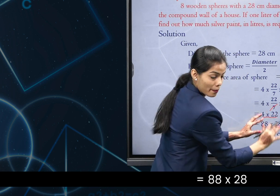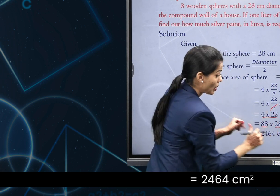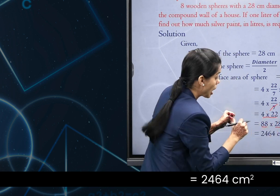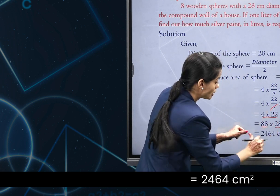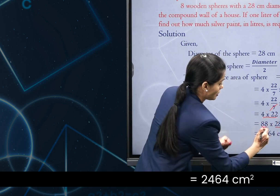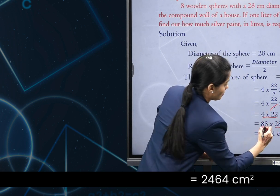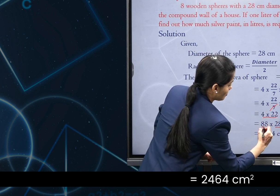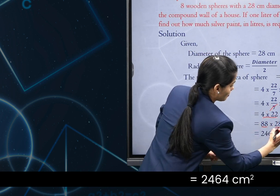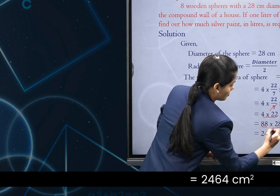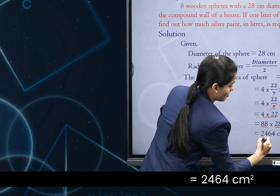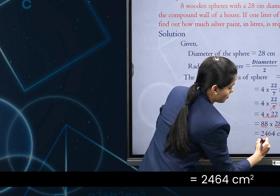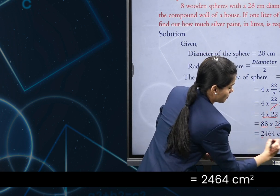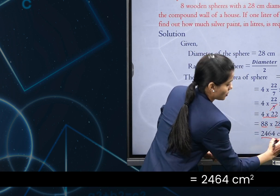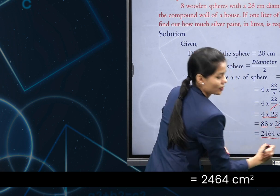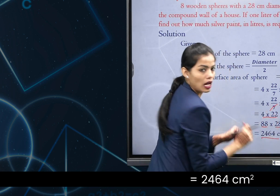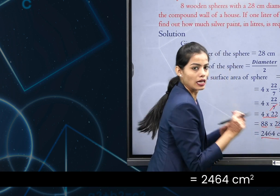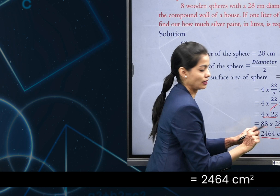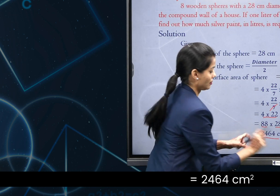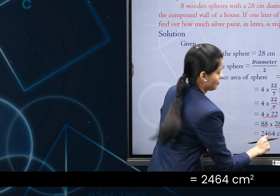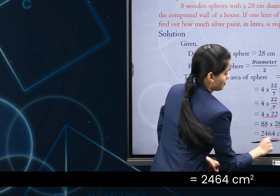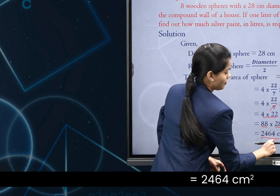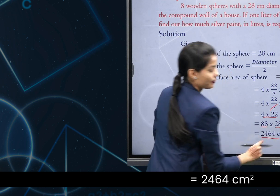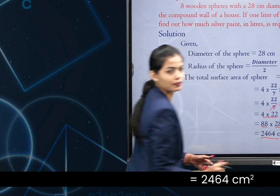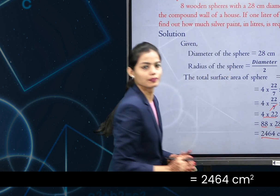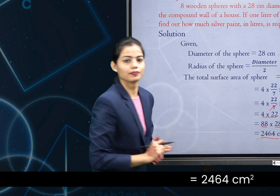is equal to 2464 centimeters square.